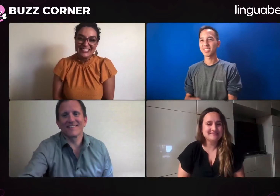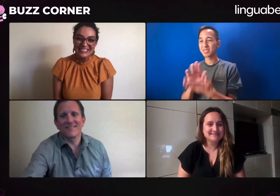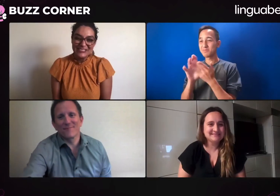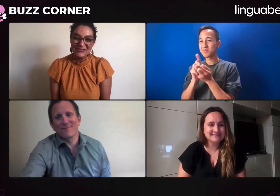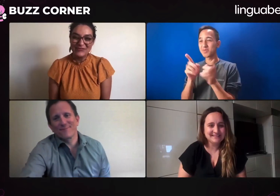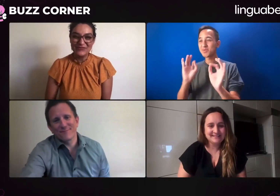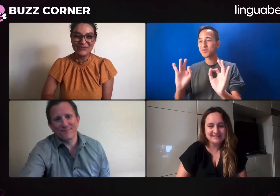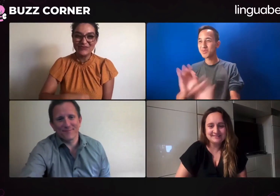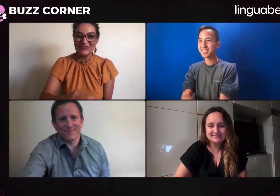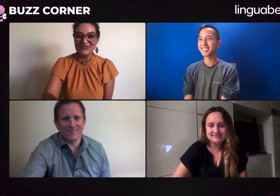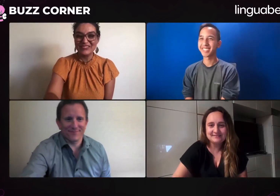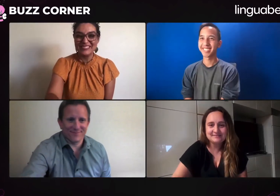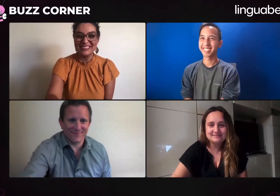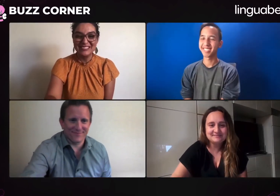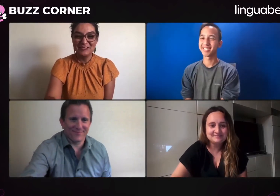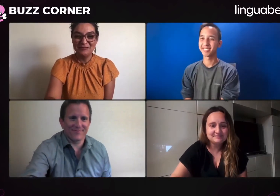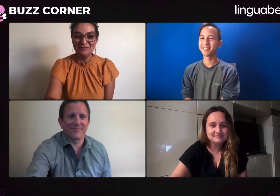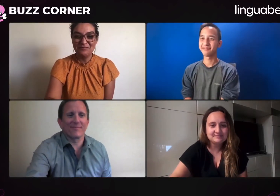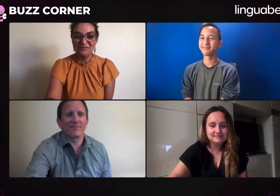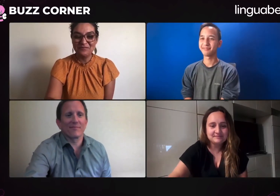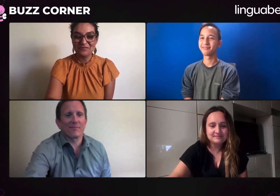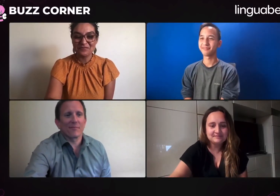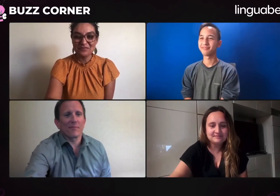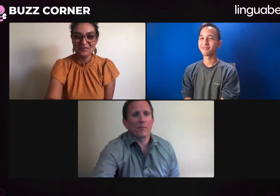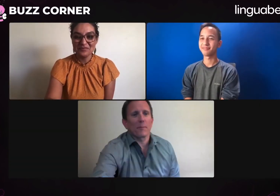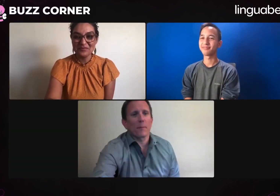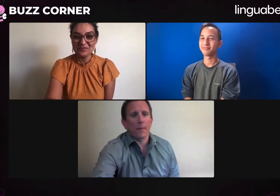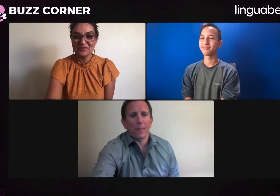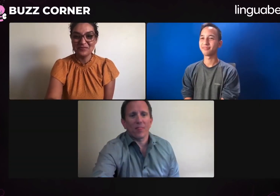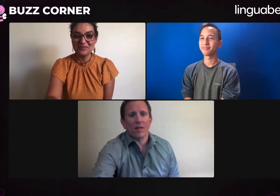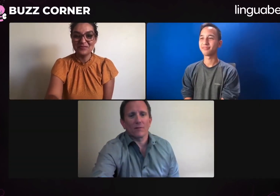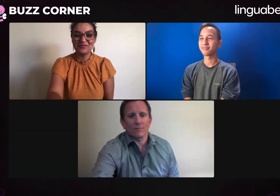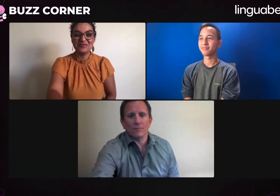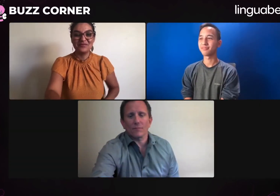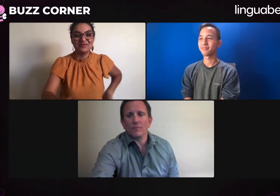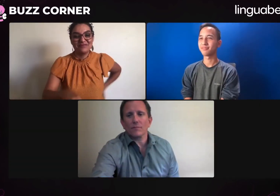much. meet And it was so you. nice Thank to meet you you. virtually. Great Yes, to thank you meet for being here.